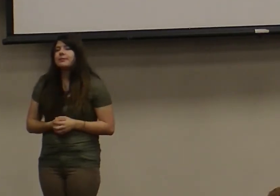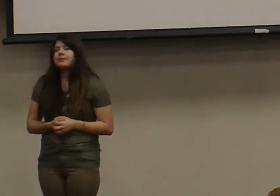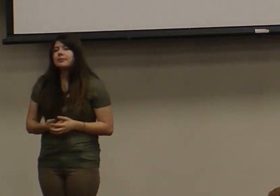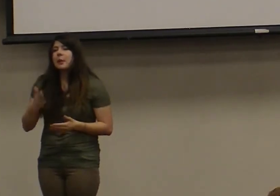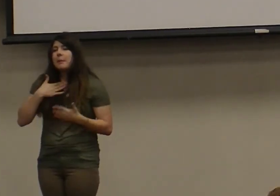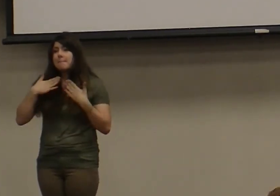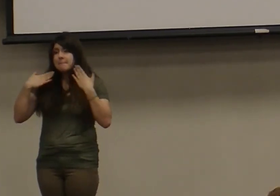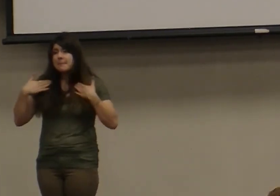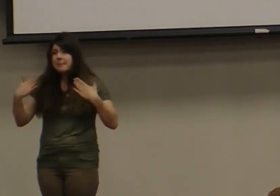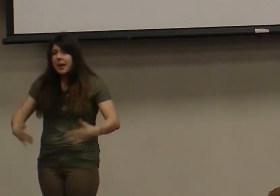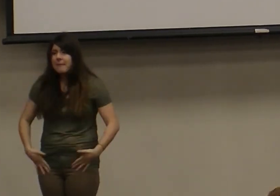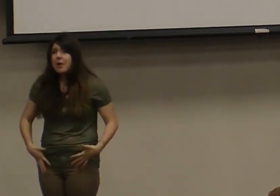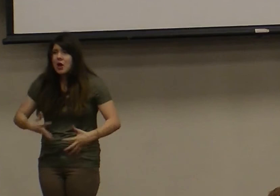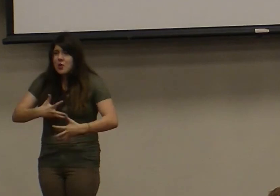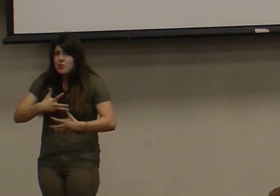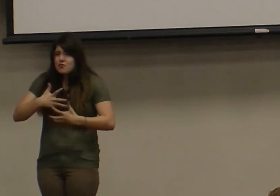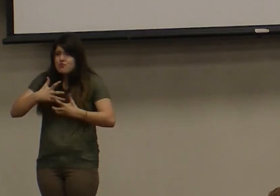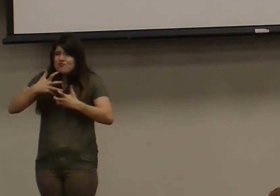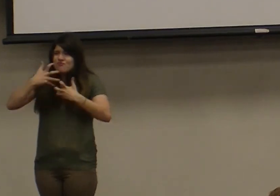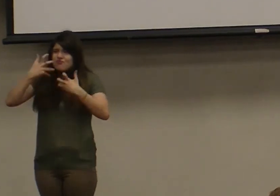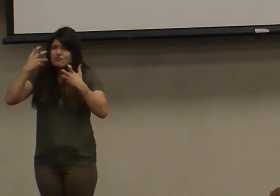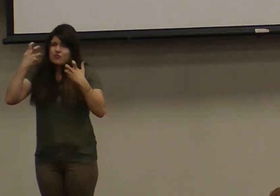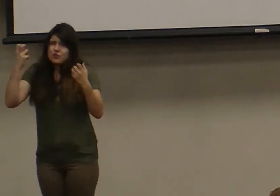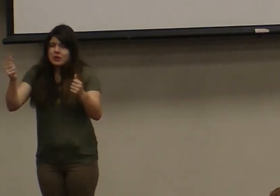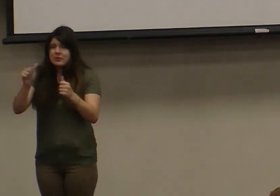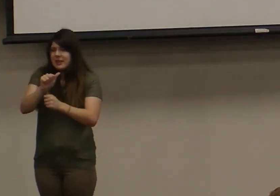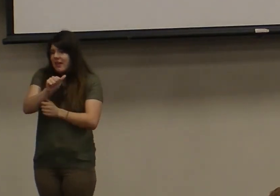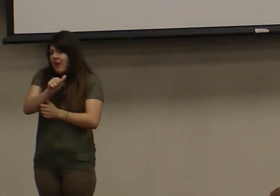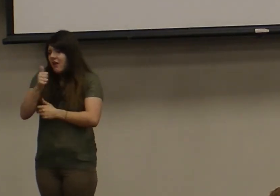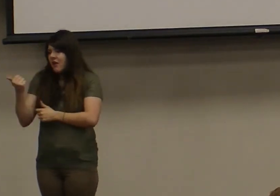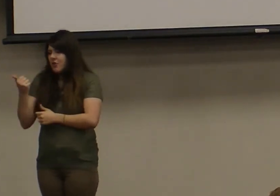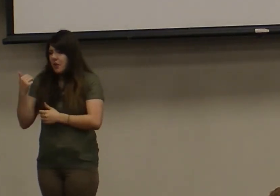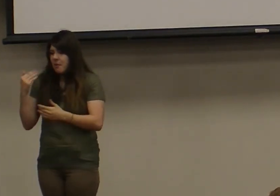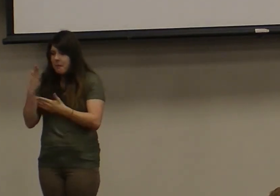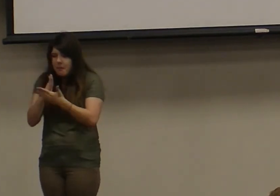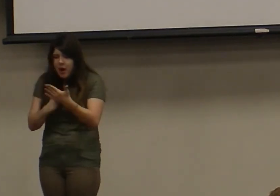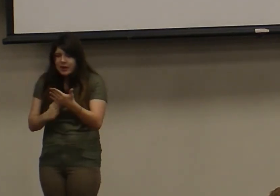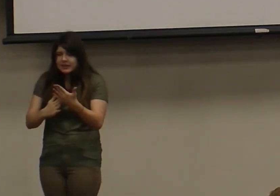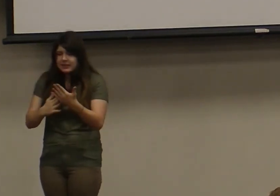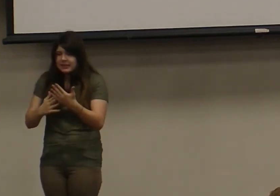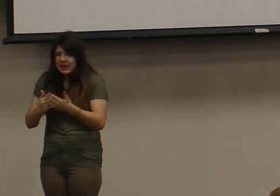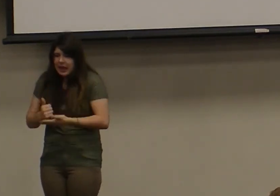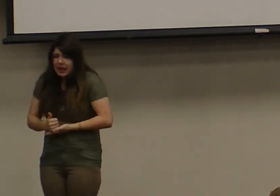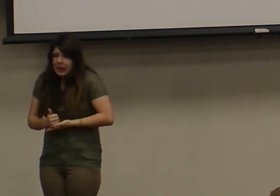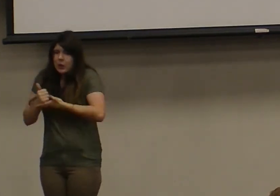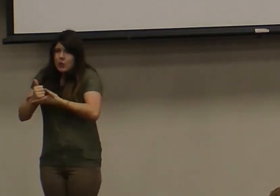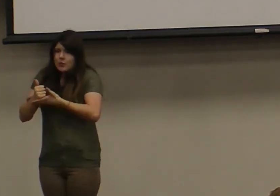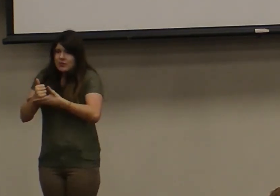My body screamed to every other member to come to the rescue of the damaged finger.